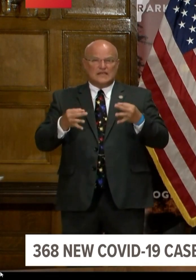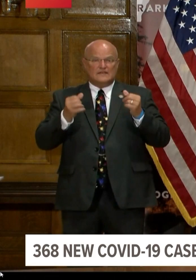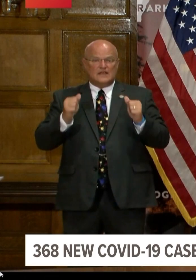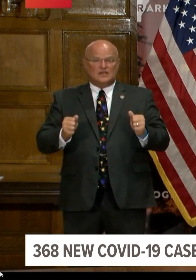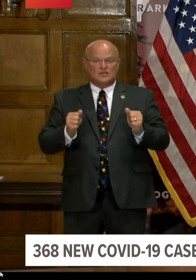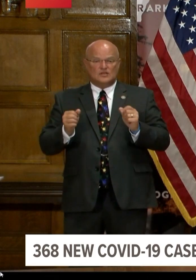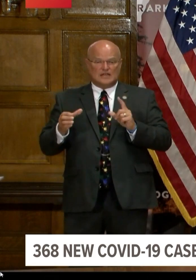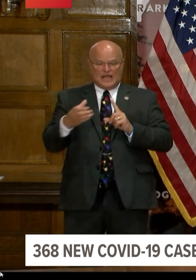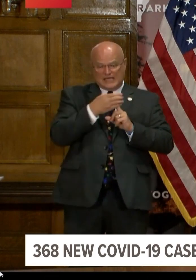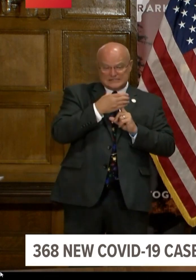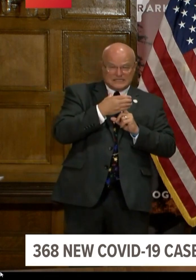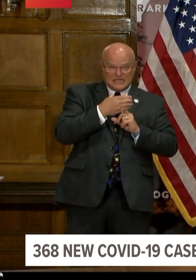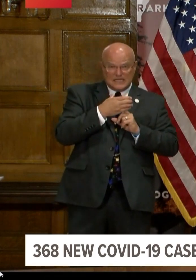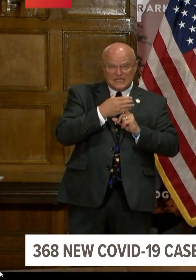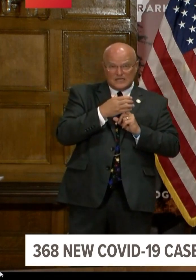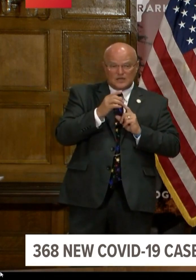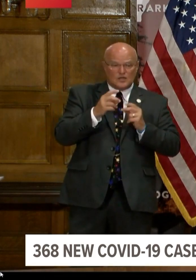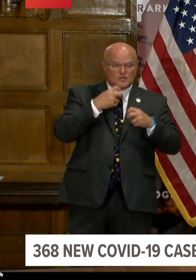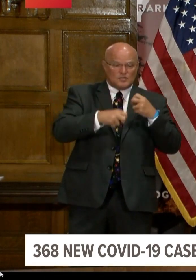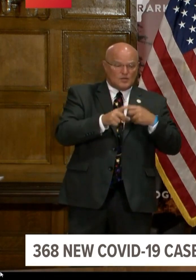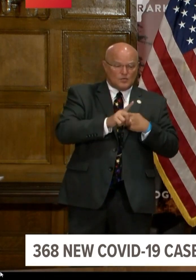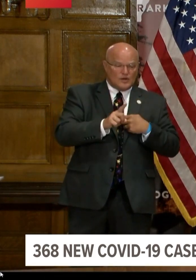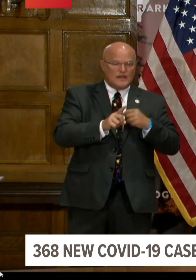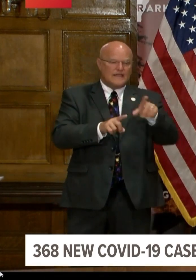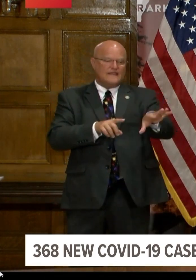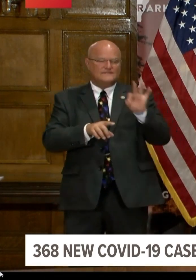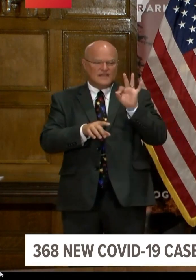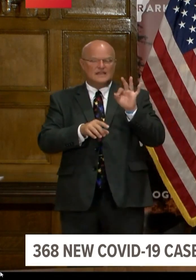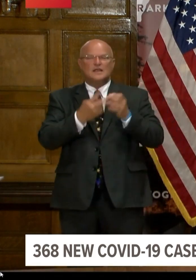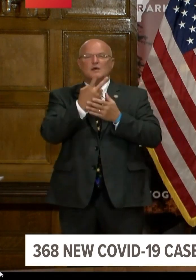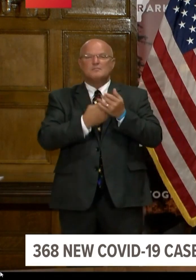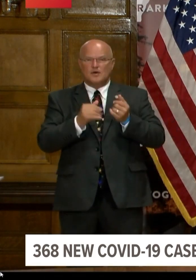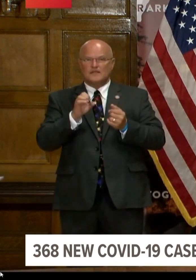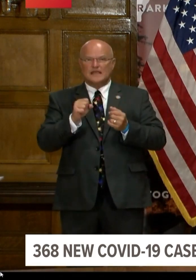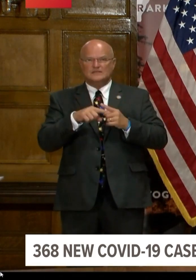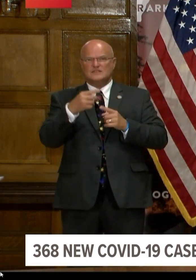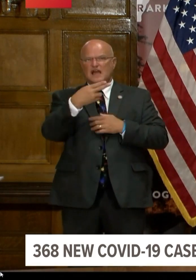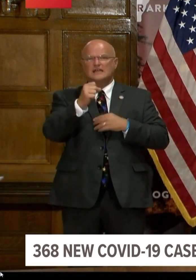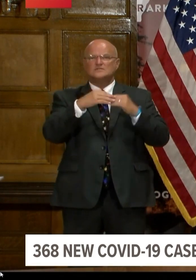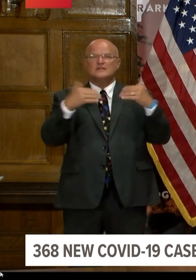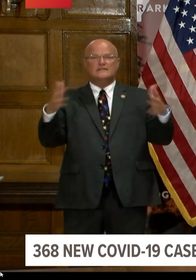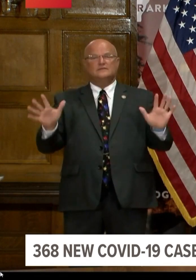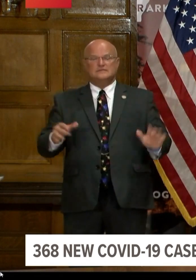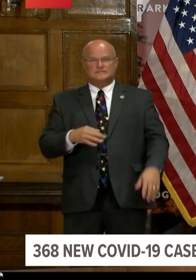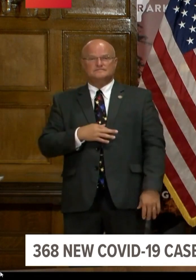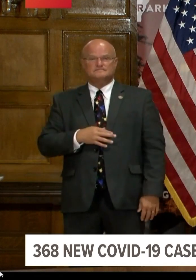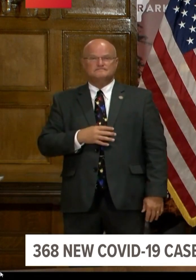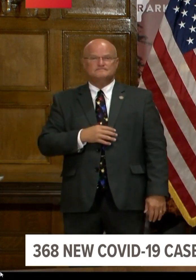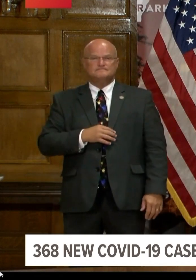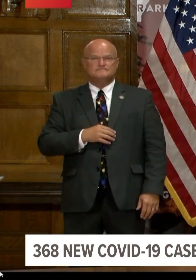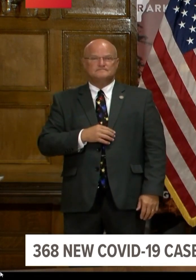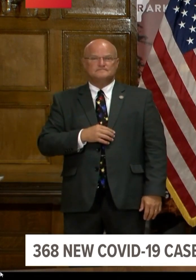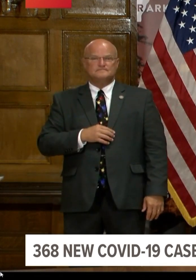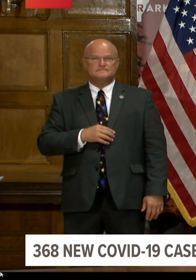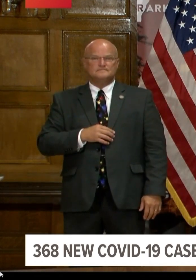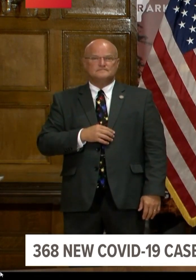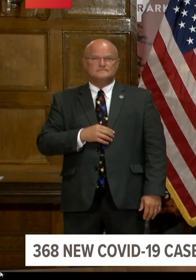could isolate where the problem was, and they did. In both cases, it was at their high school level.